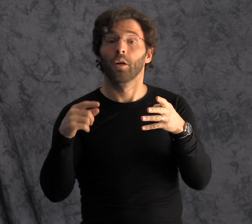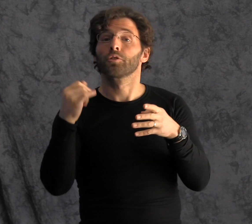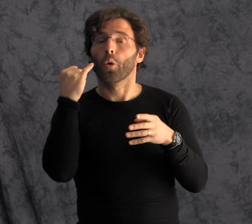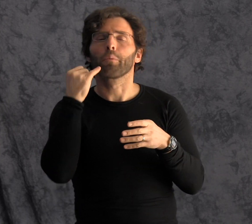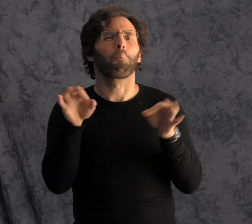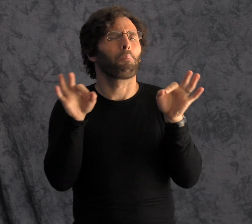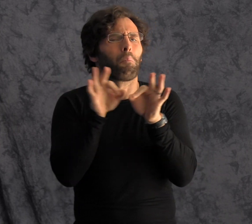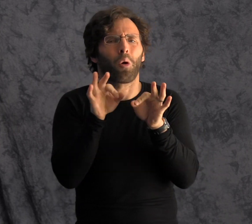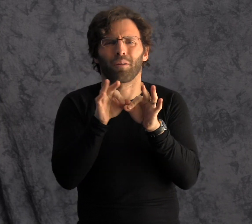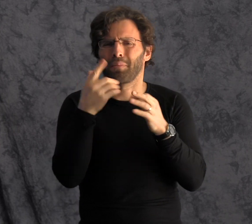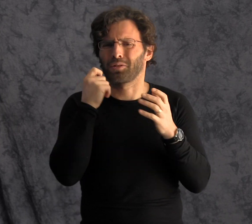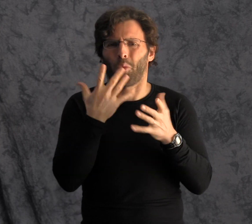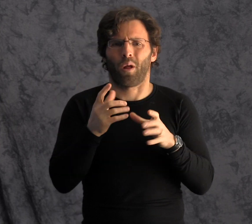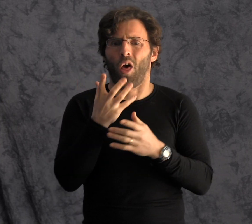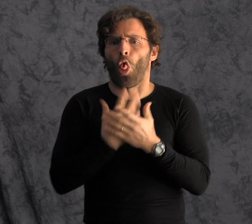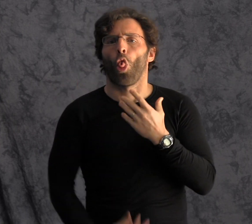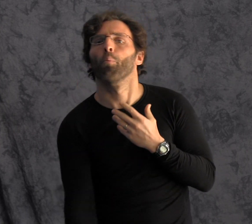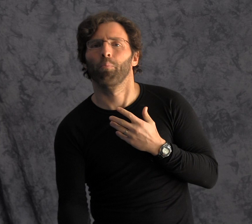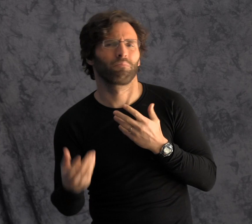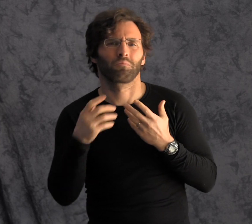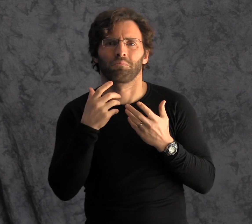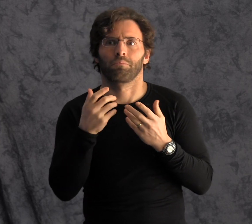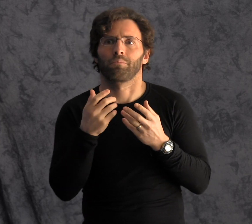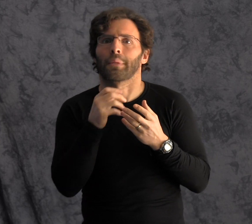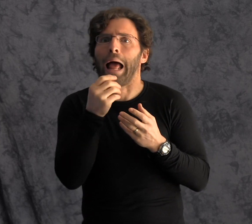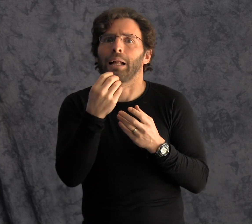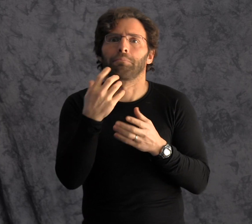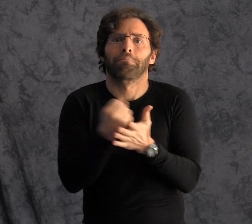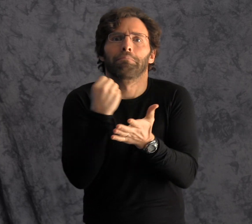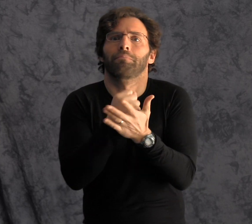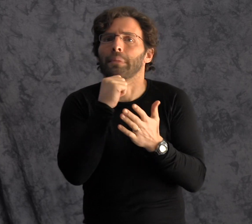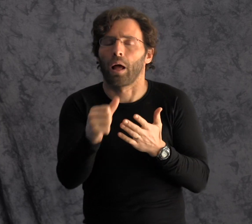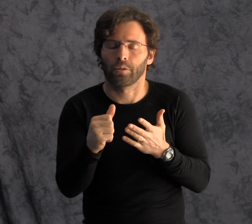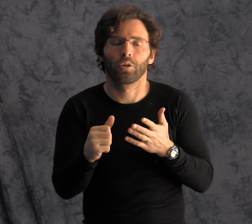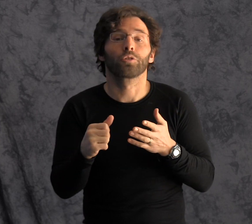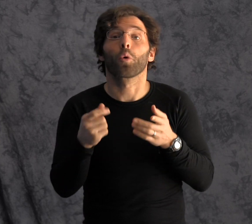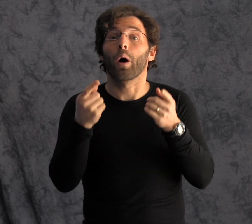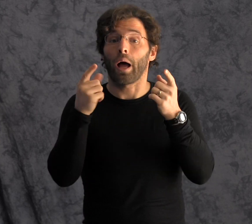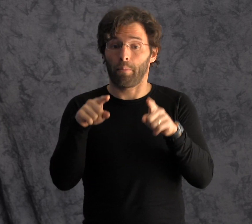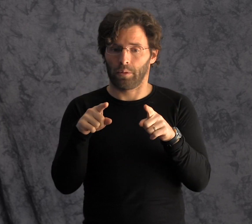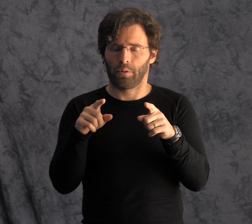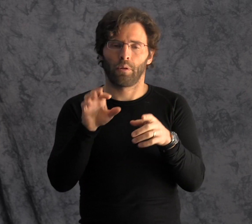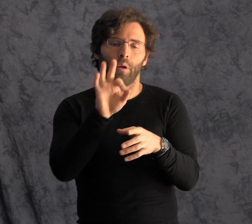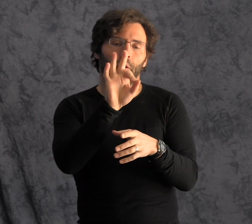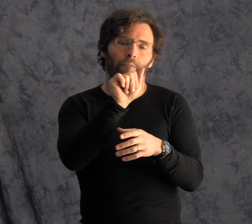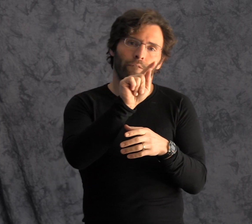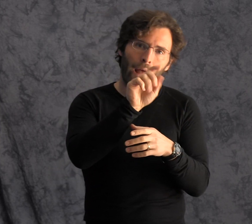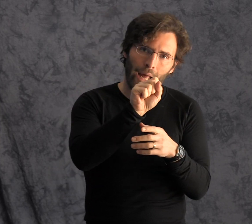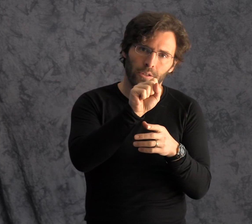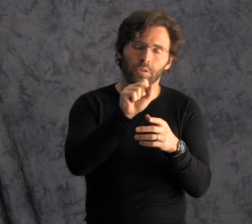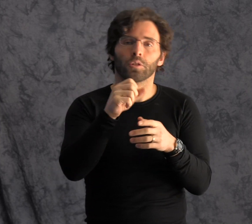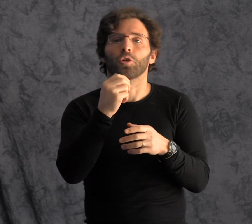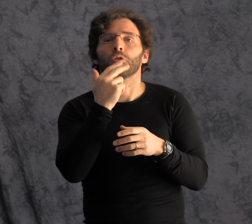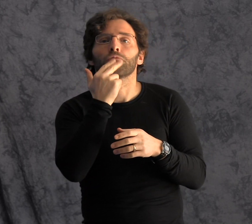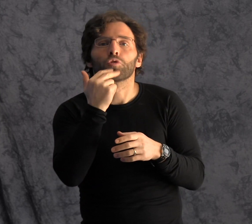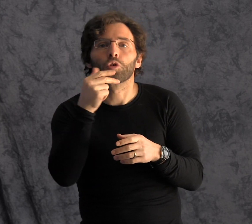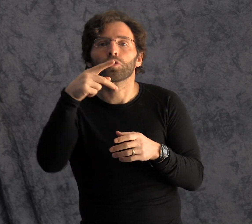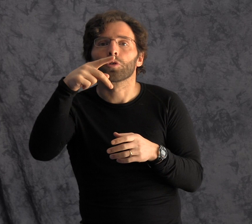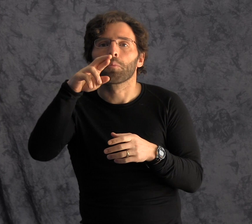body. Absorption technically is going to involve moving the products of fats, sugars and proteins, minerals